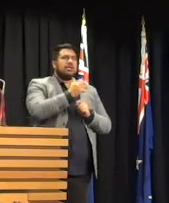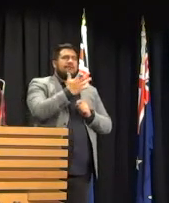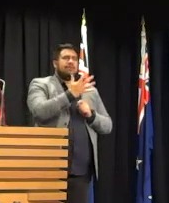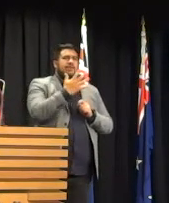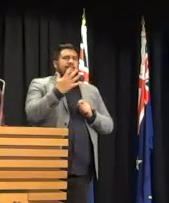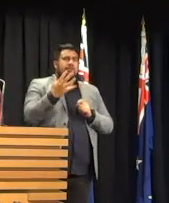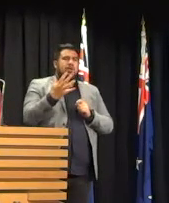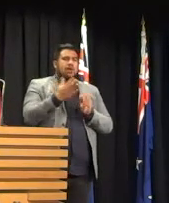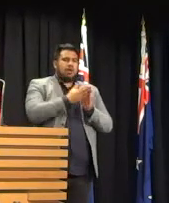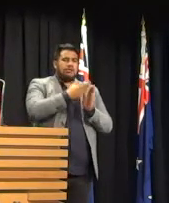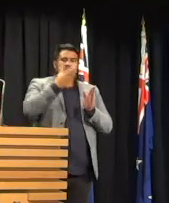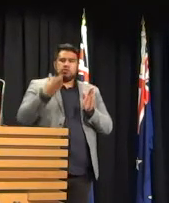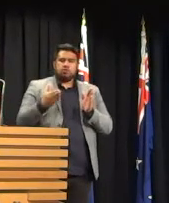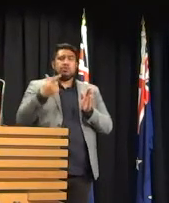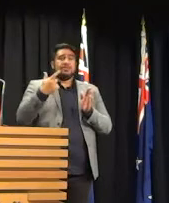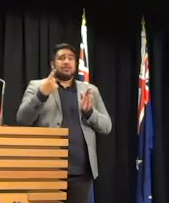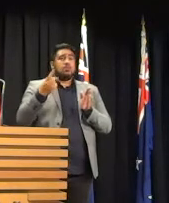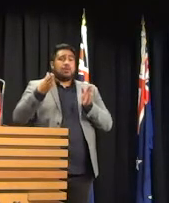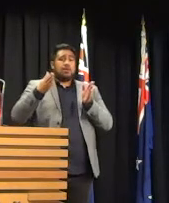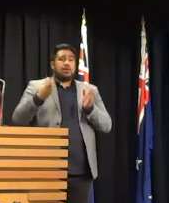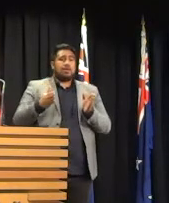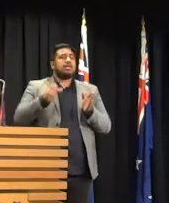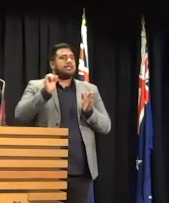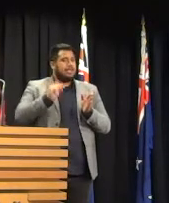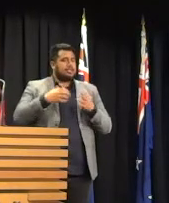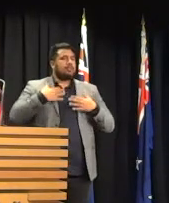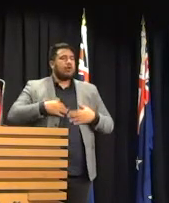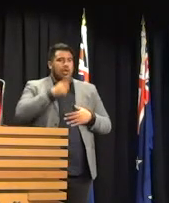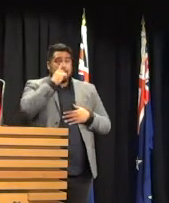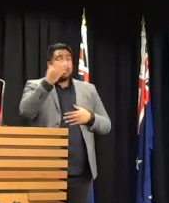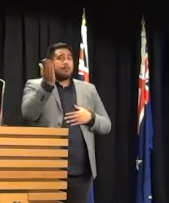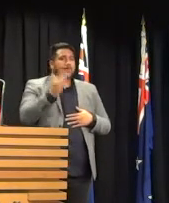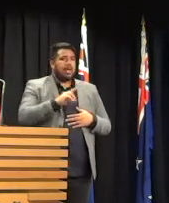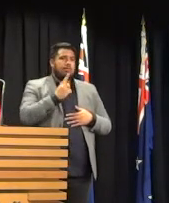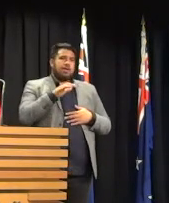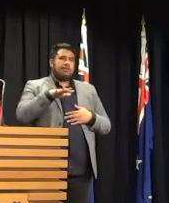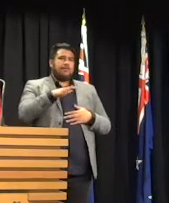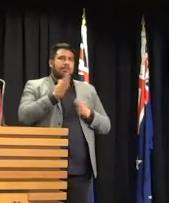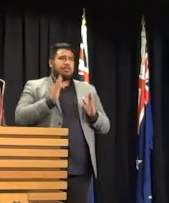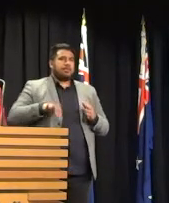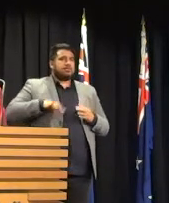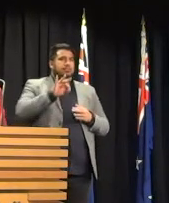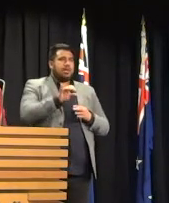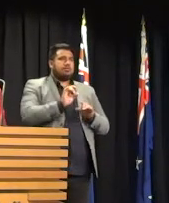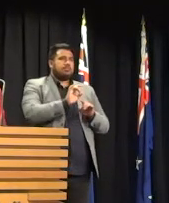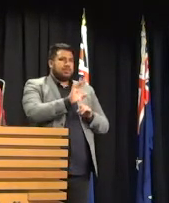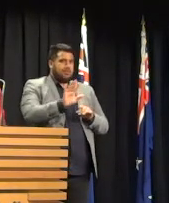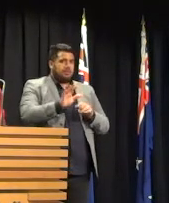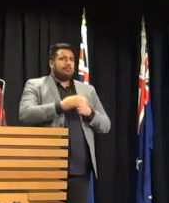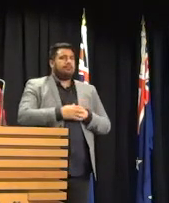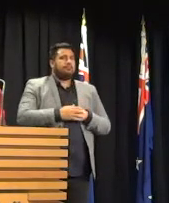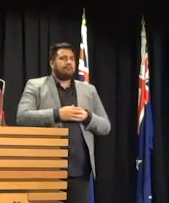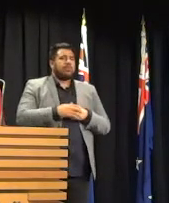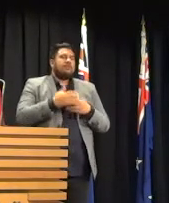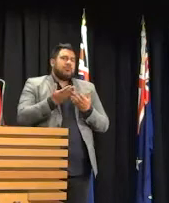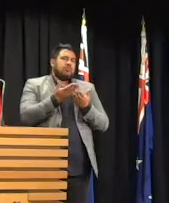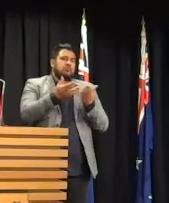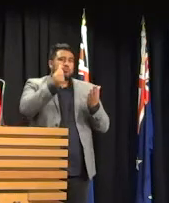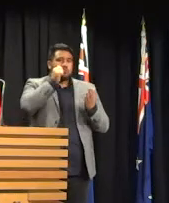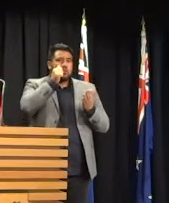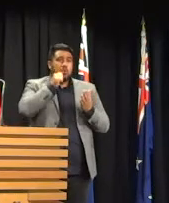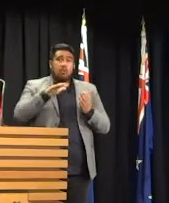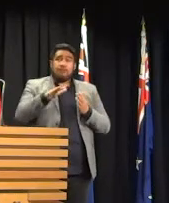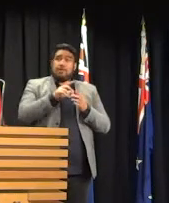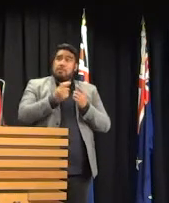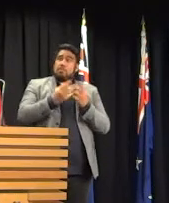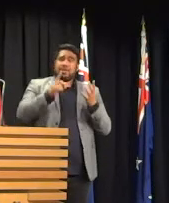1971 personnel could be brought home at the cost of their family. Now, of course, as you would expect, many families could not afford to